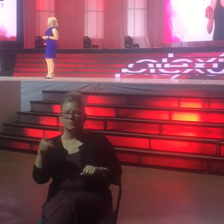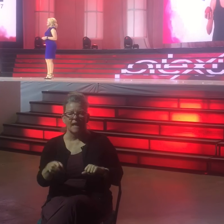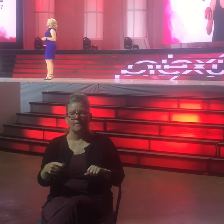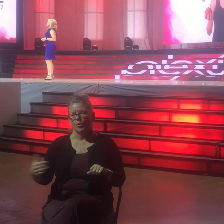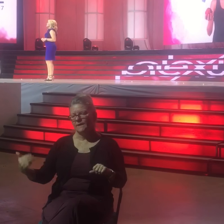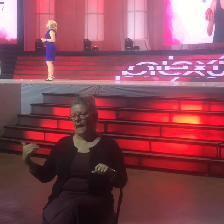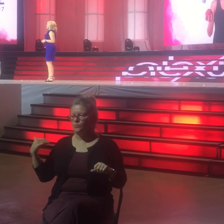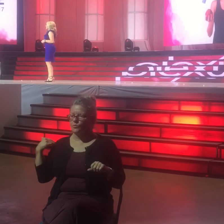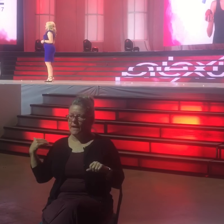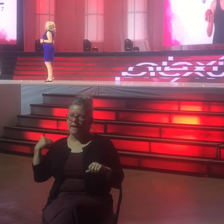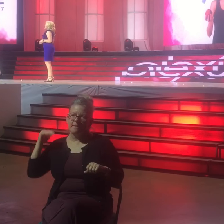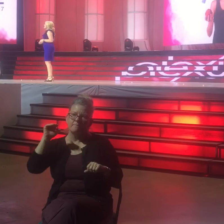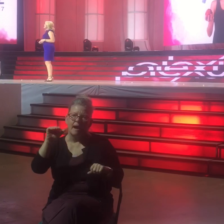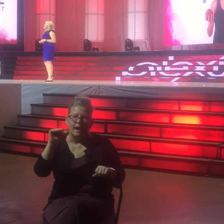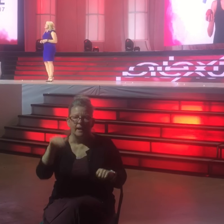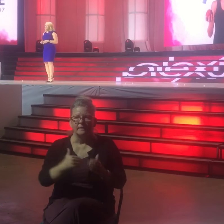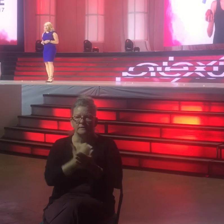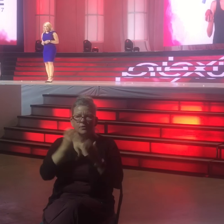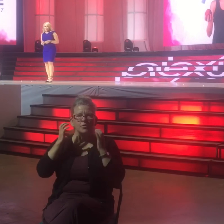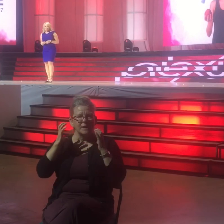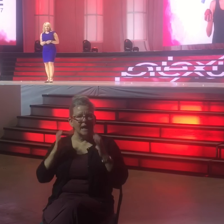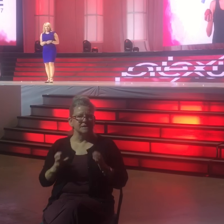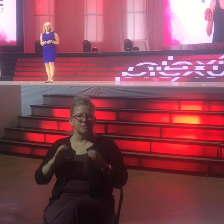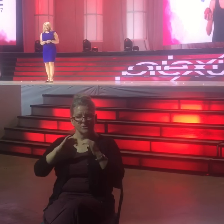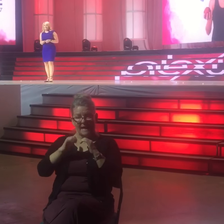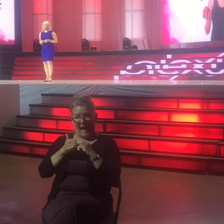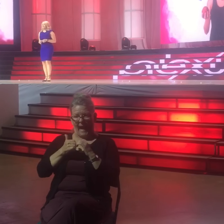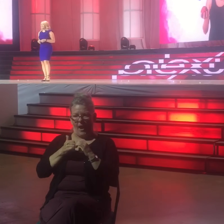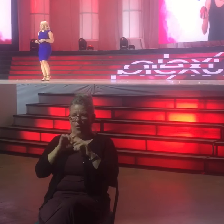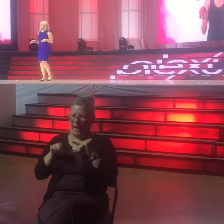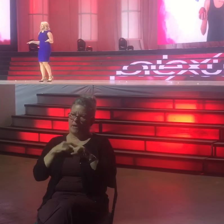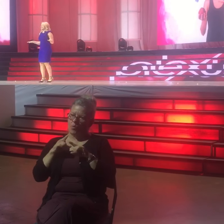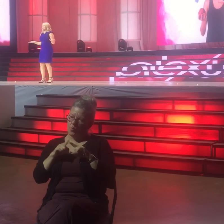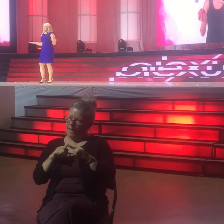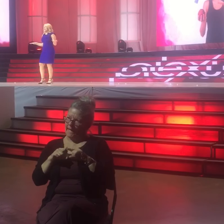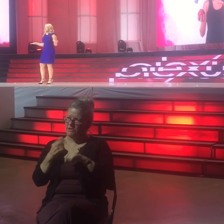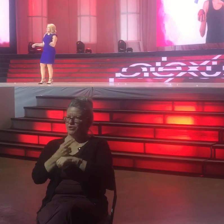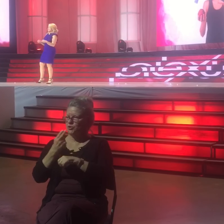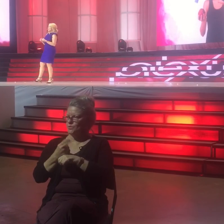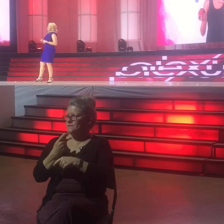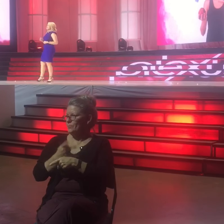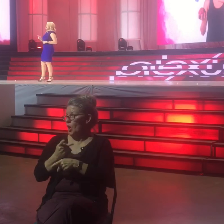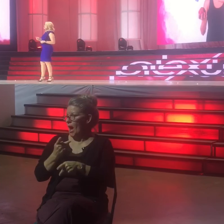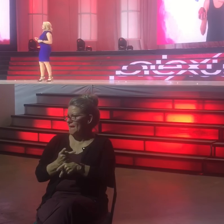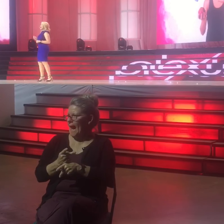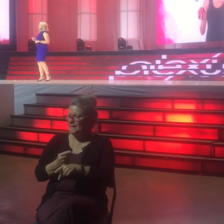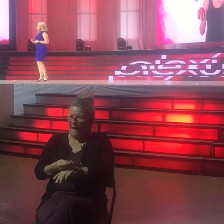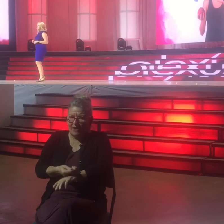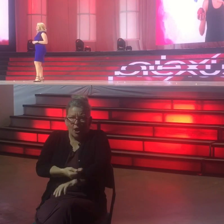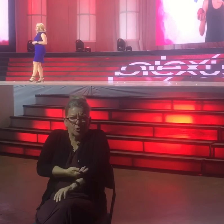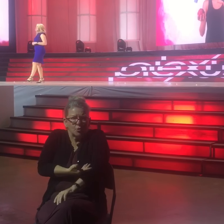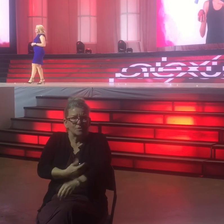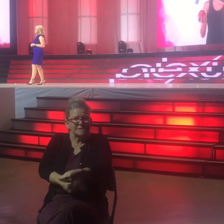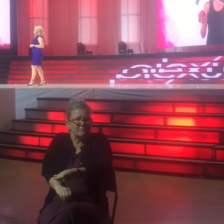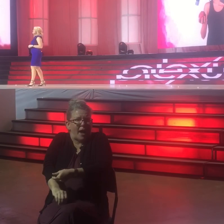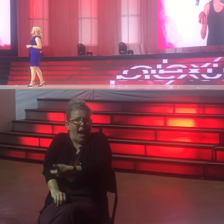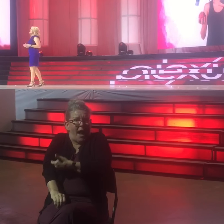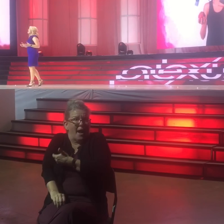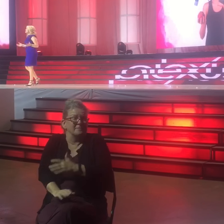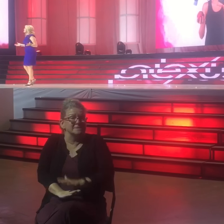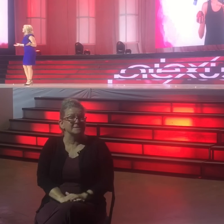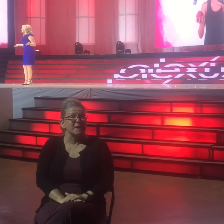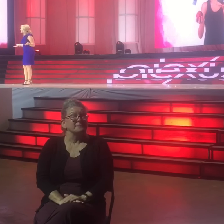new customers when and how to take their product? I got goosebumps. Okay, what about helping your new